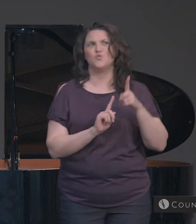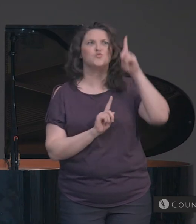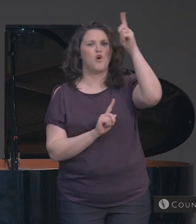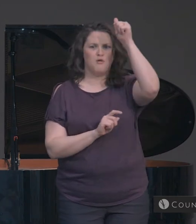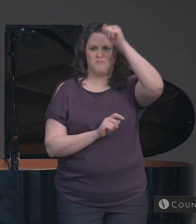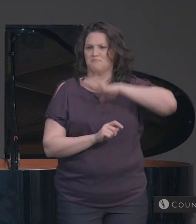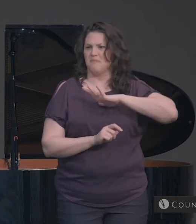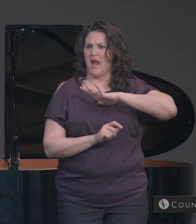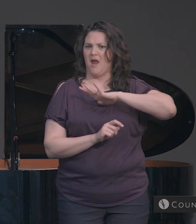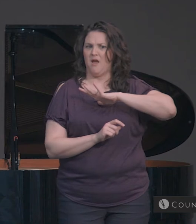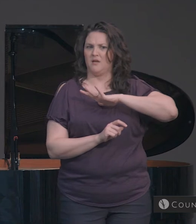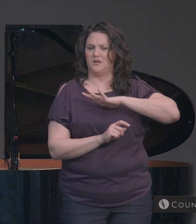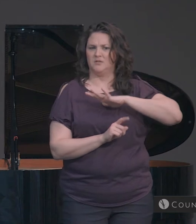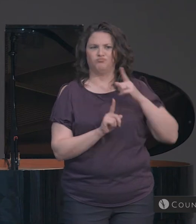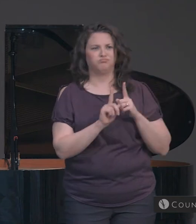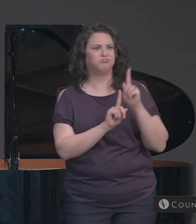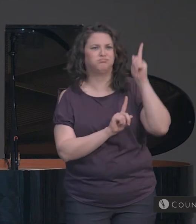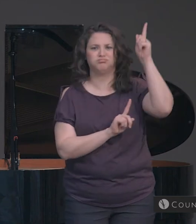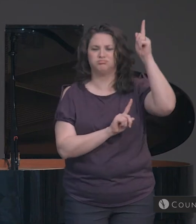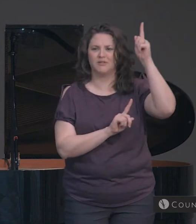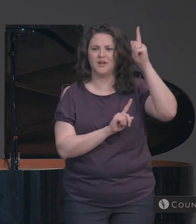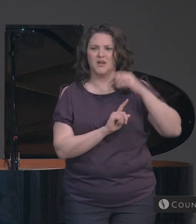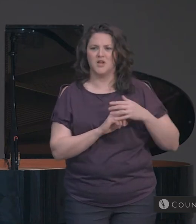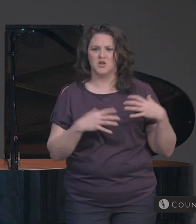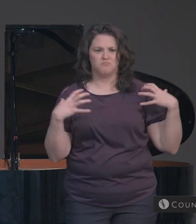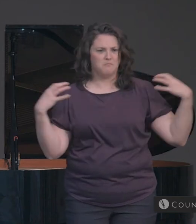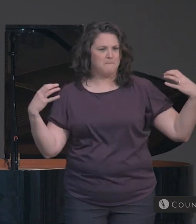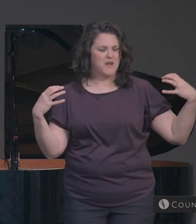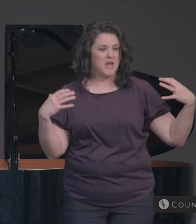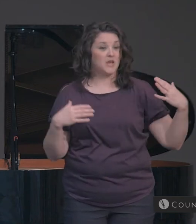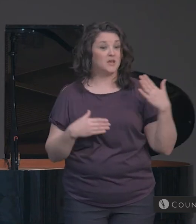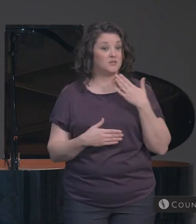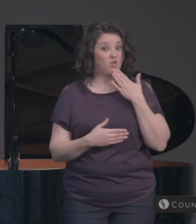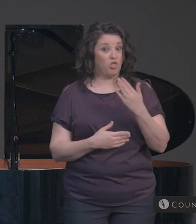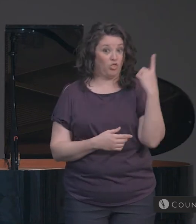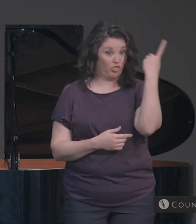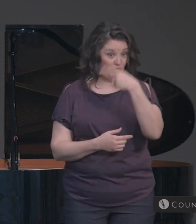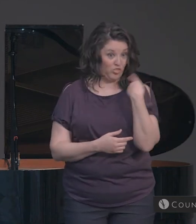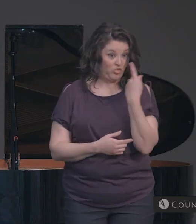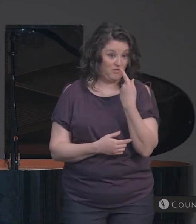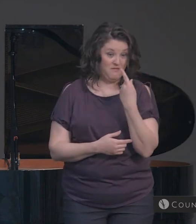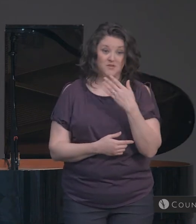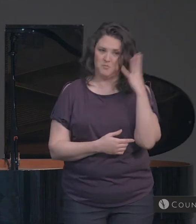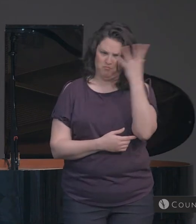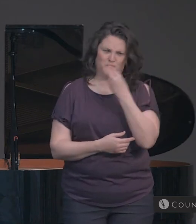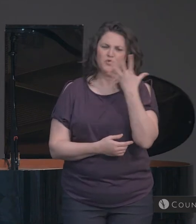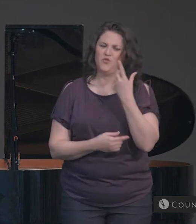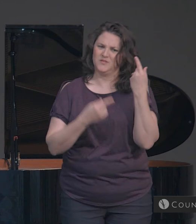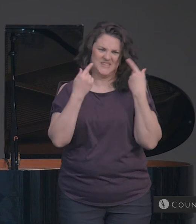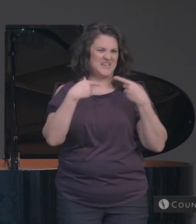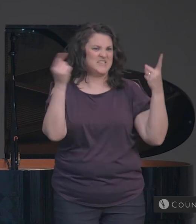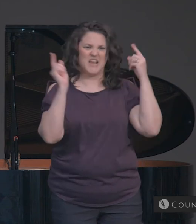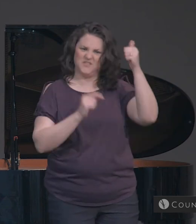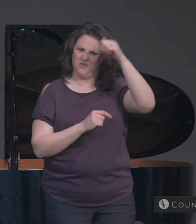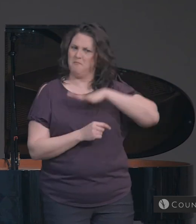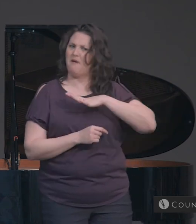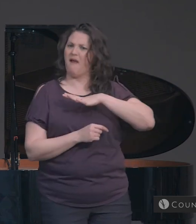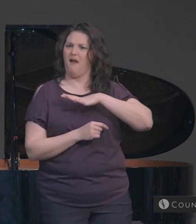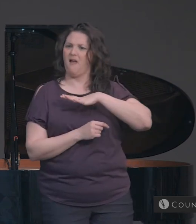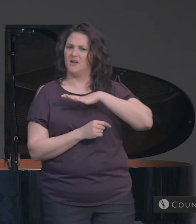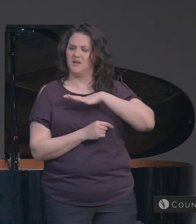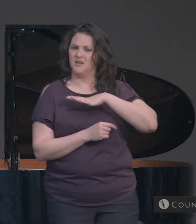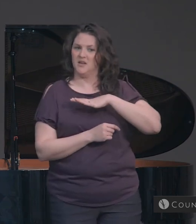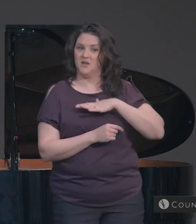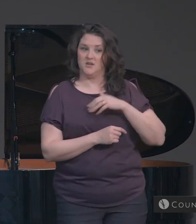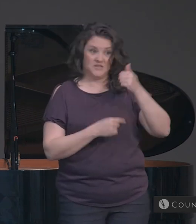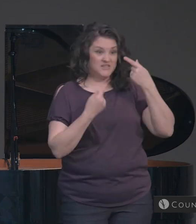anyone around him. He was a good-looking young man. He was successful. He was a successful son